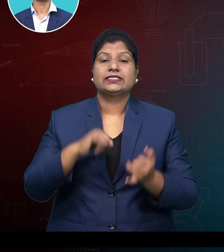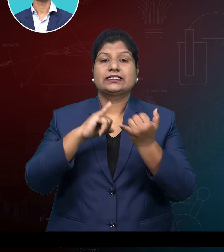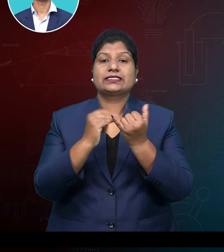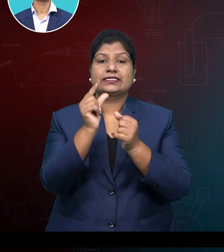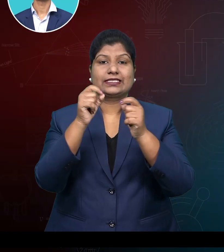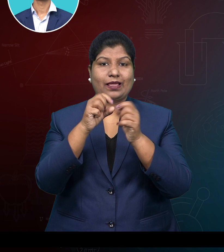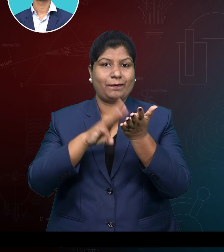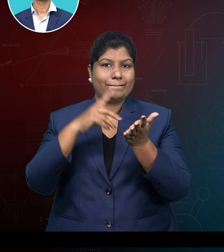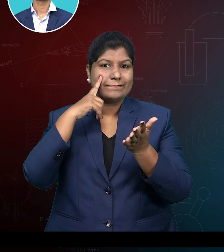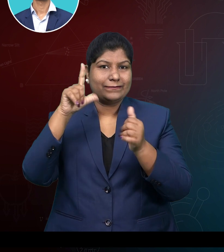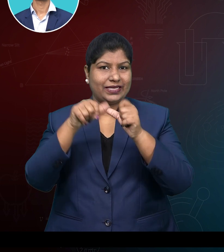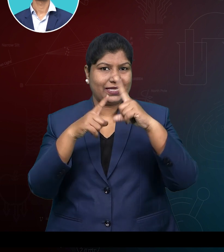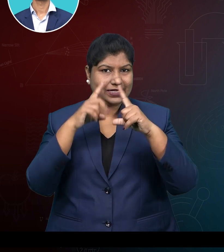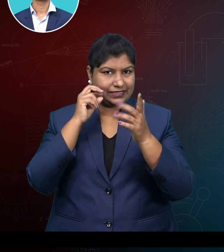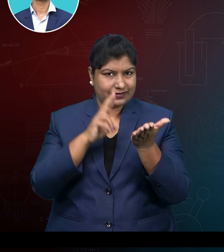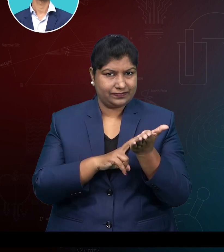Sublimation.